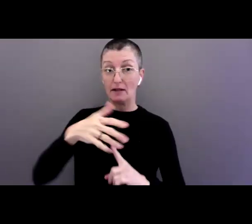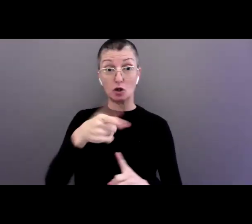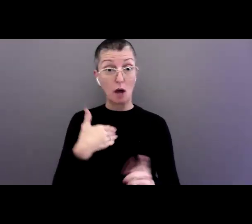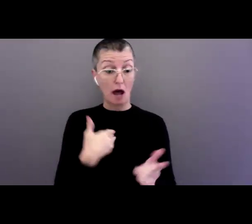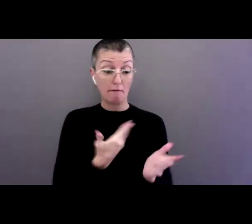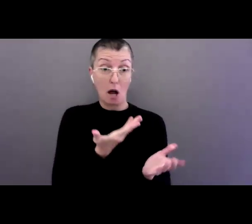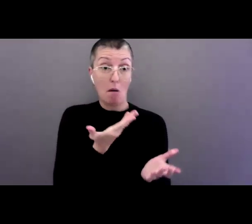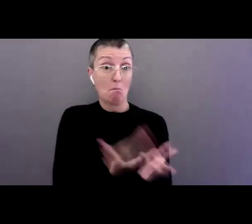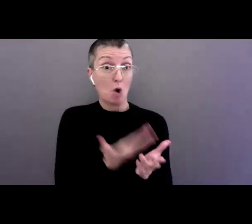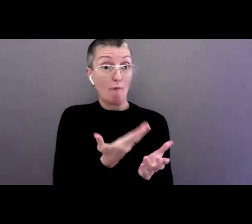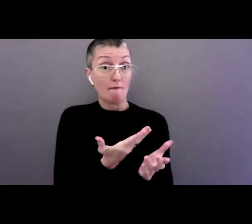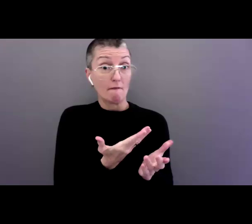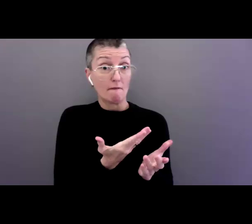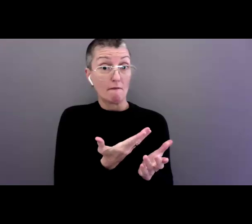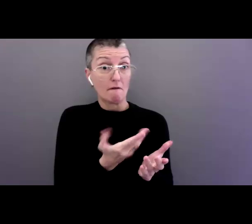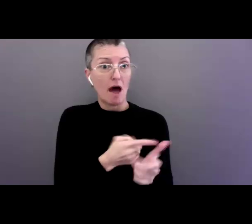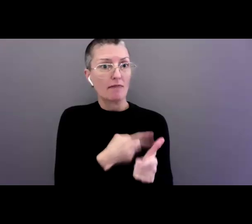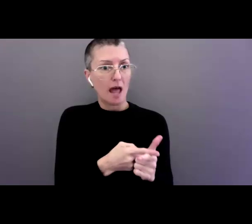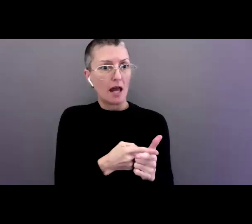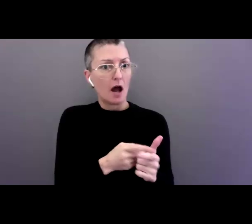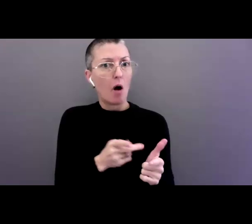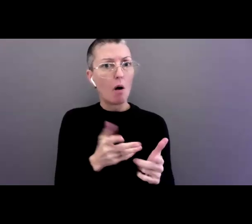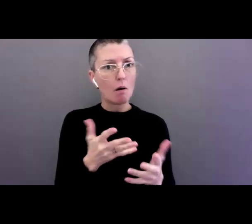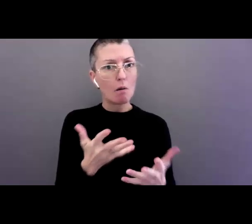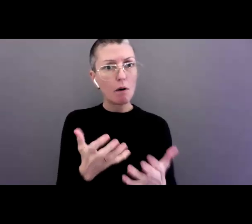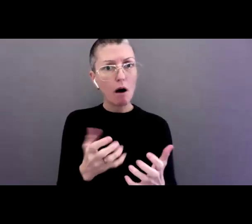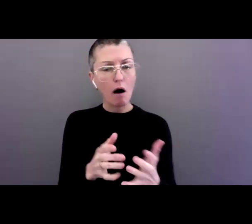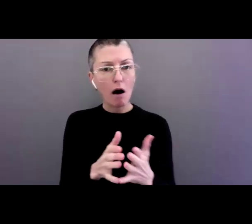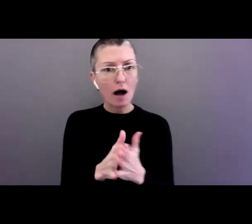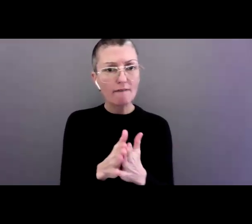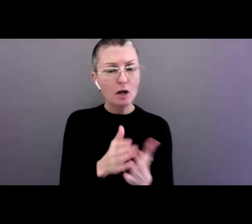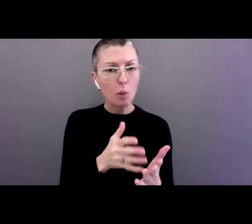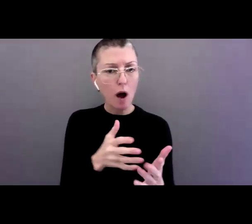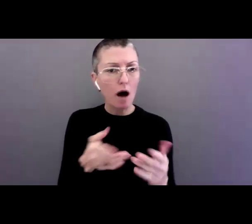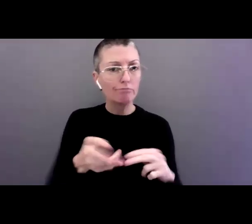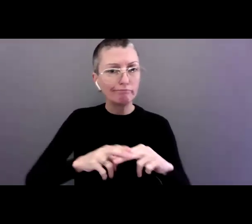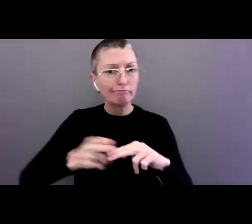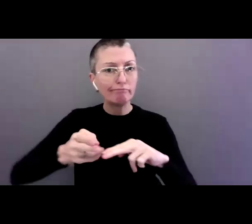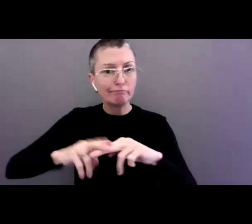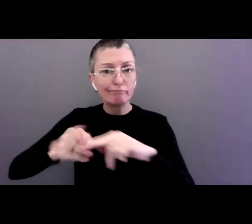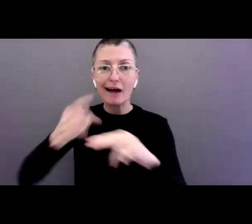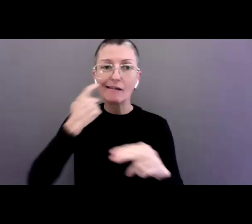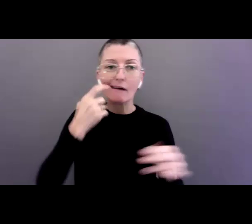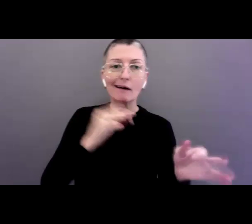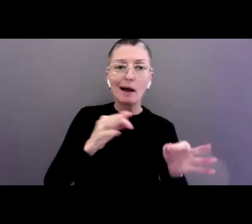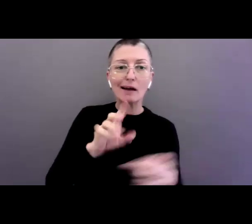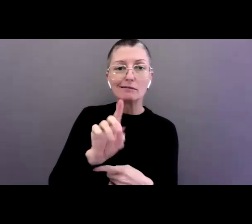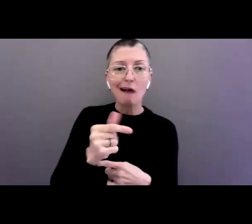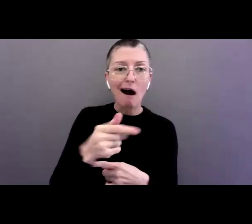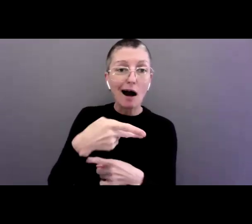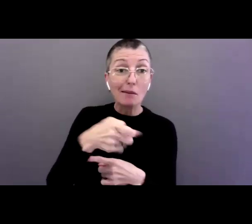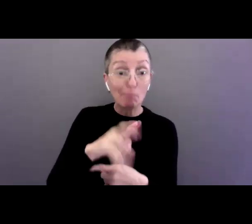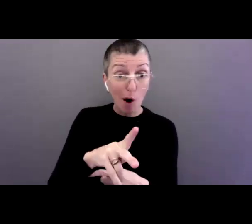conviction will begin to compound, right? Those examples that I gave you about the dog park and the football